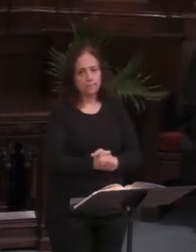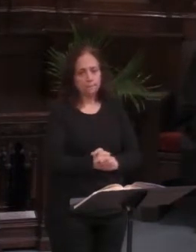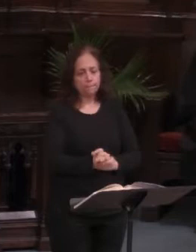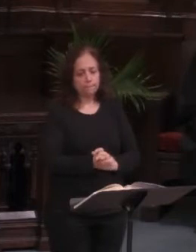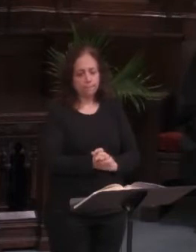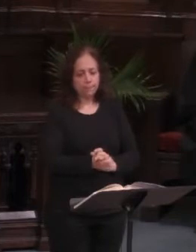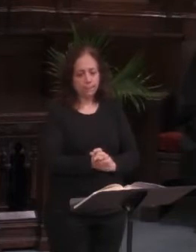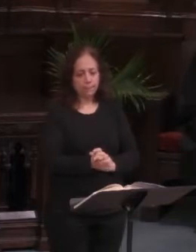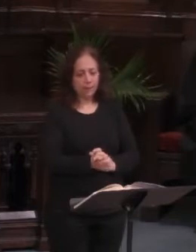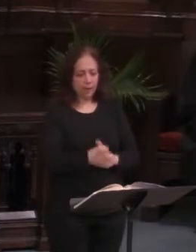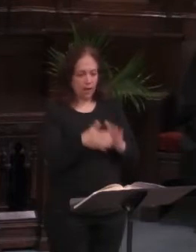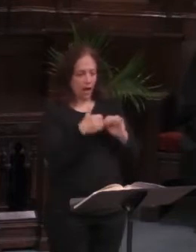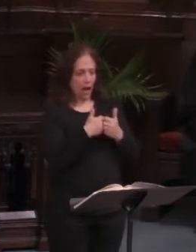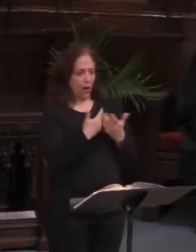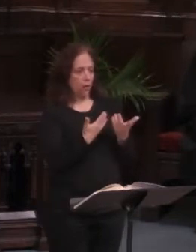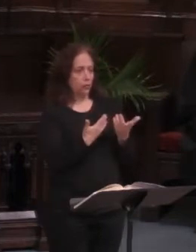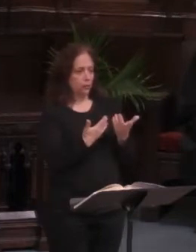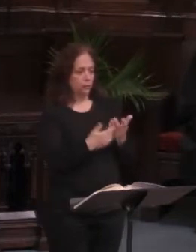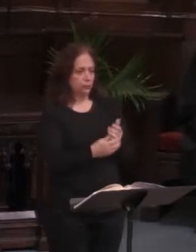And how do we do this?